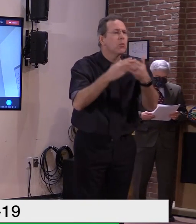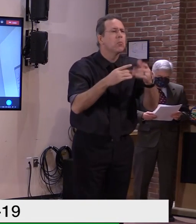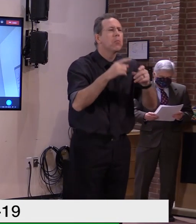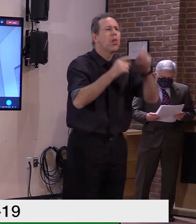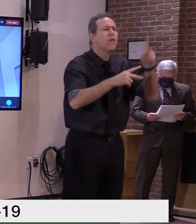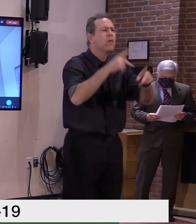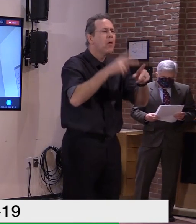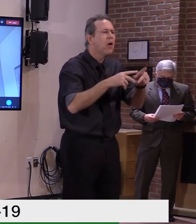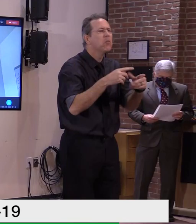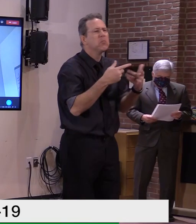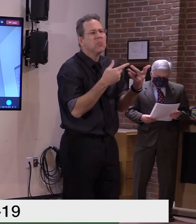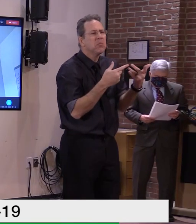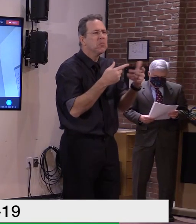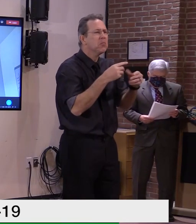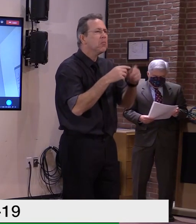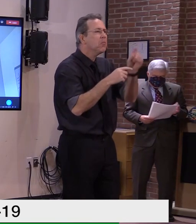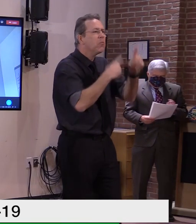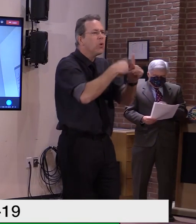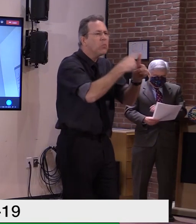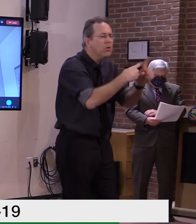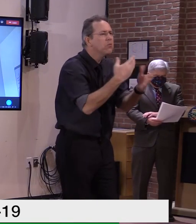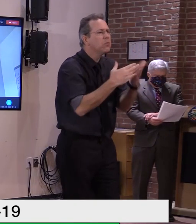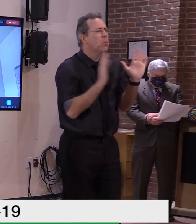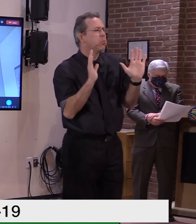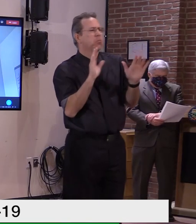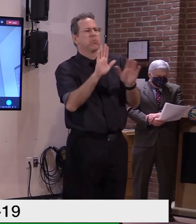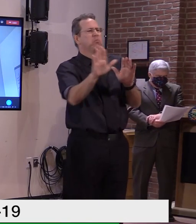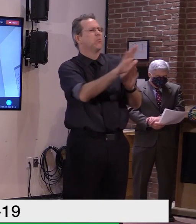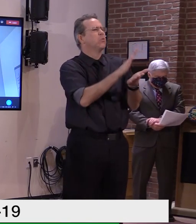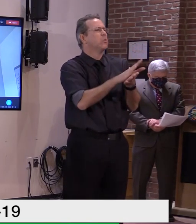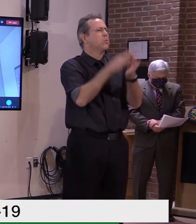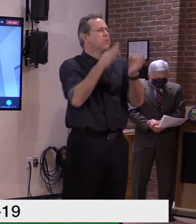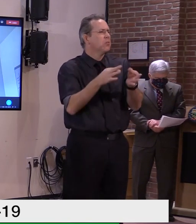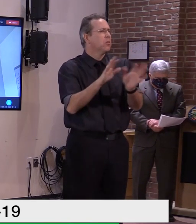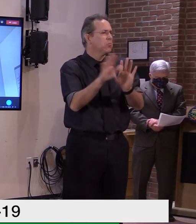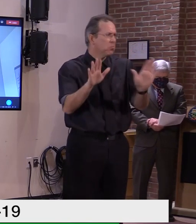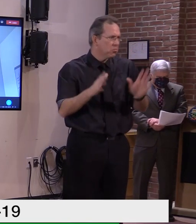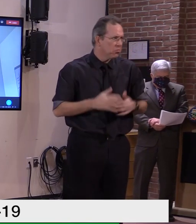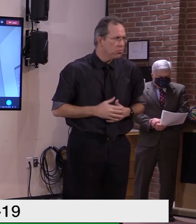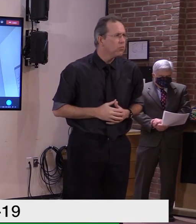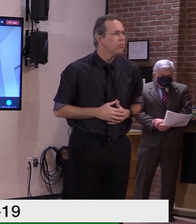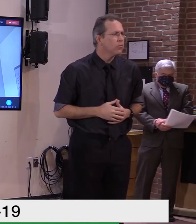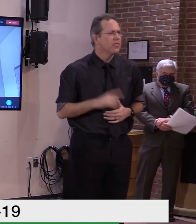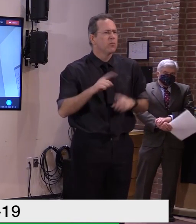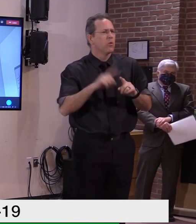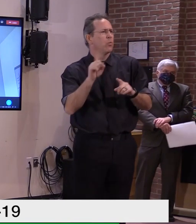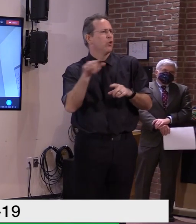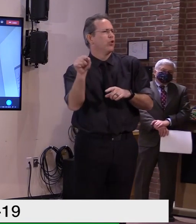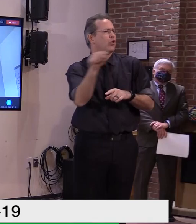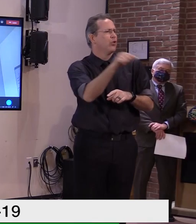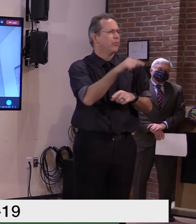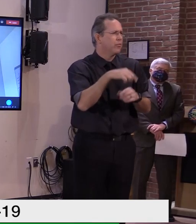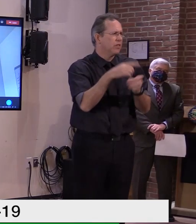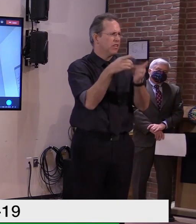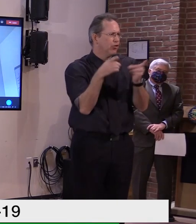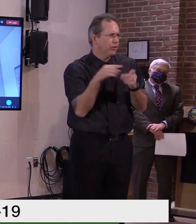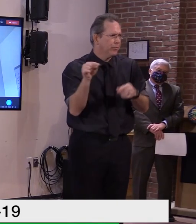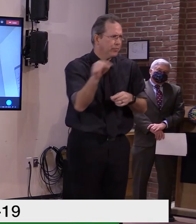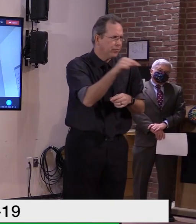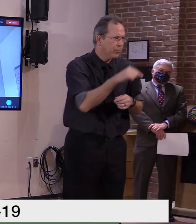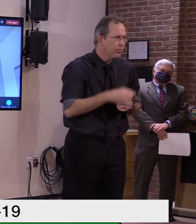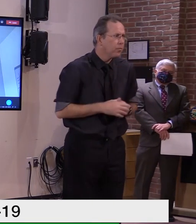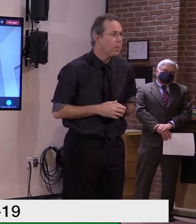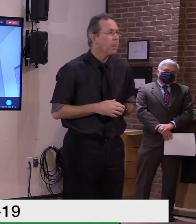Other schools have planned to implement more in person if the conditions permitted. As we shift into what will be the recovery